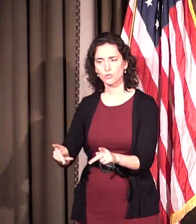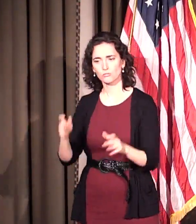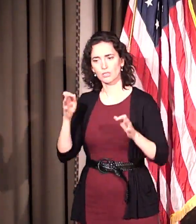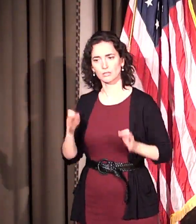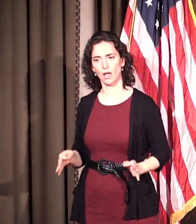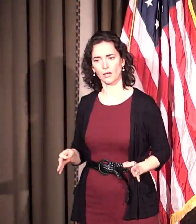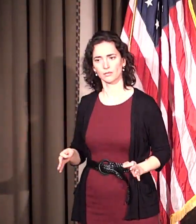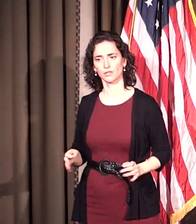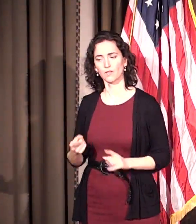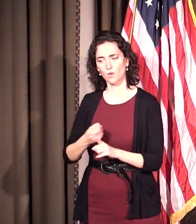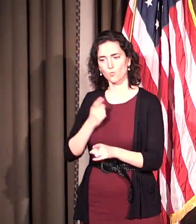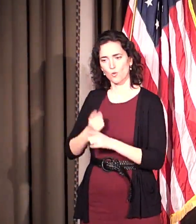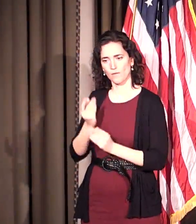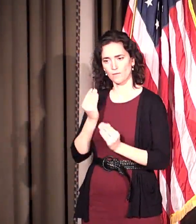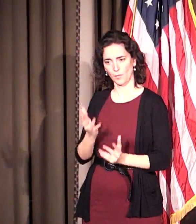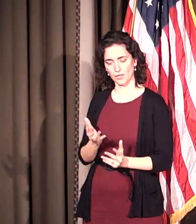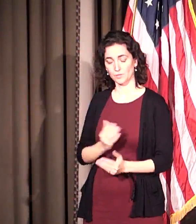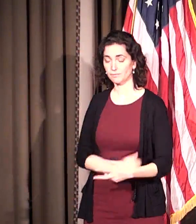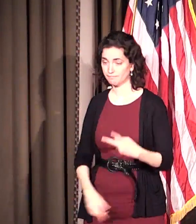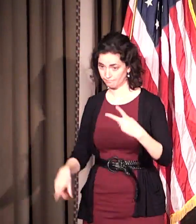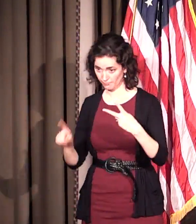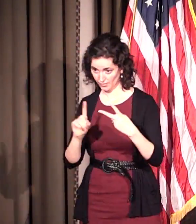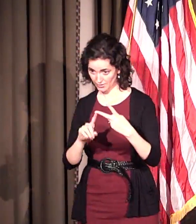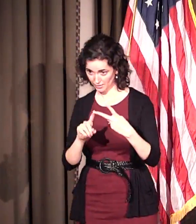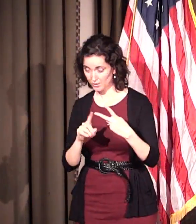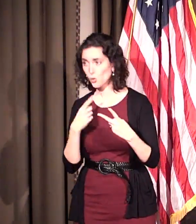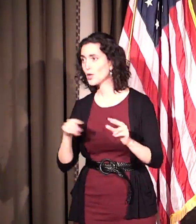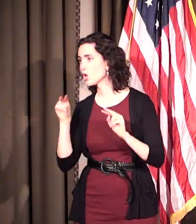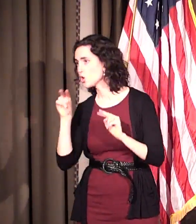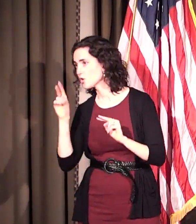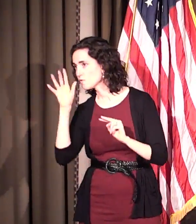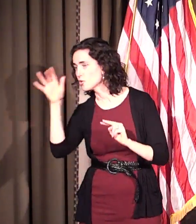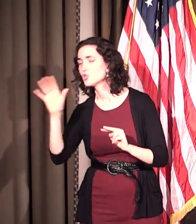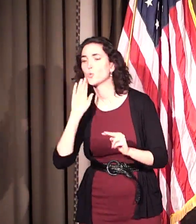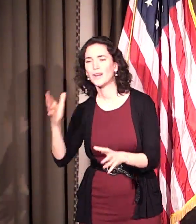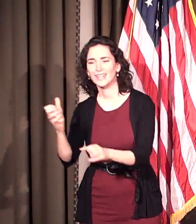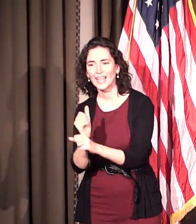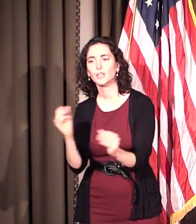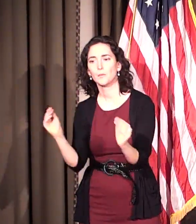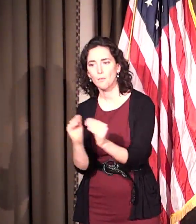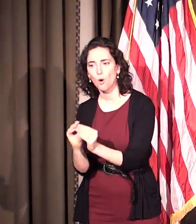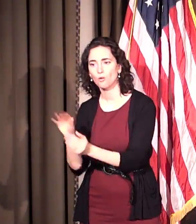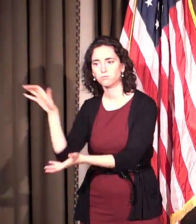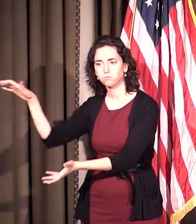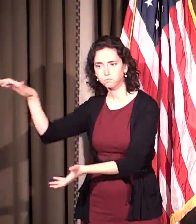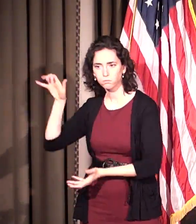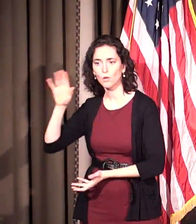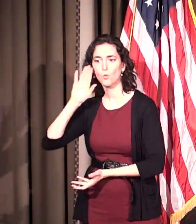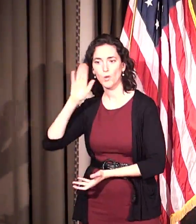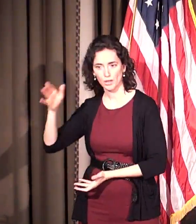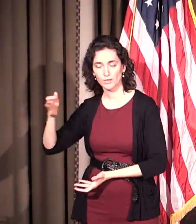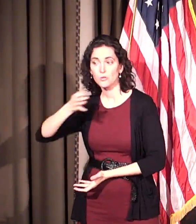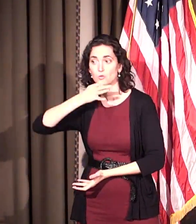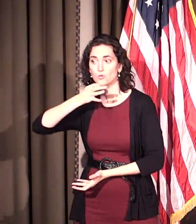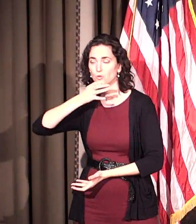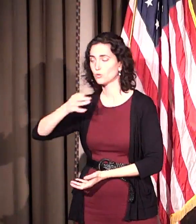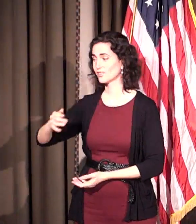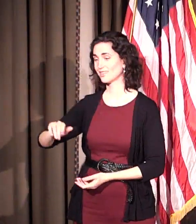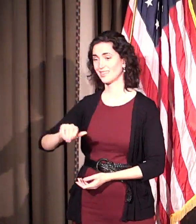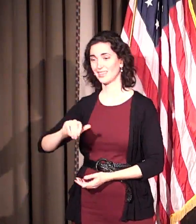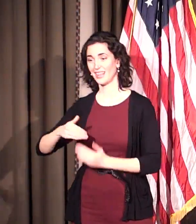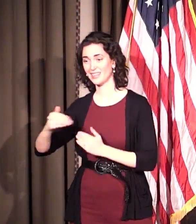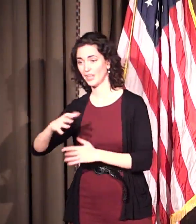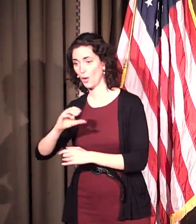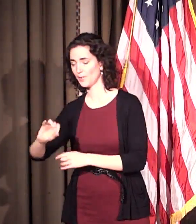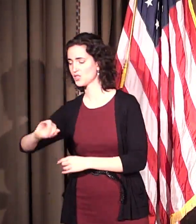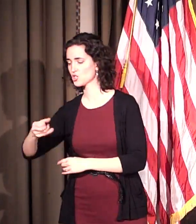reason is because we're looking ahead to when we're going to have more supply. At some point in the near future, the Johnson & Johnson